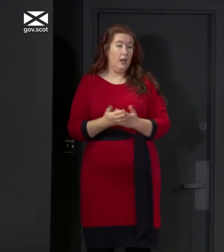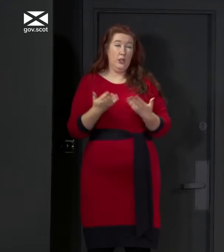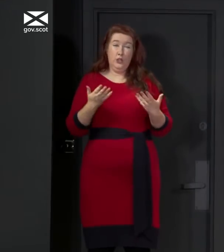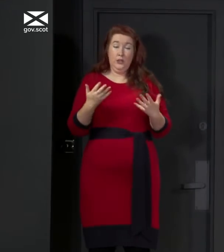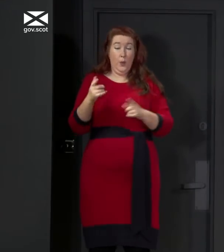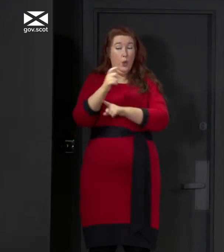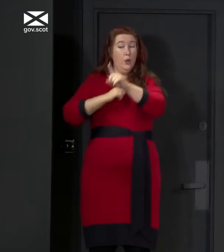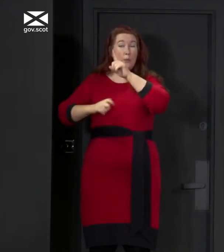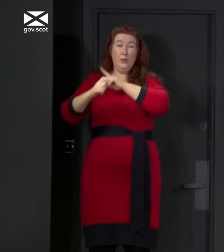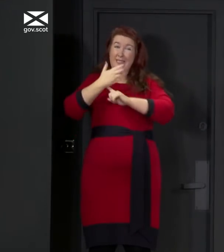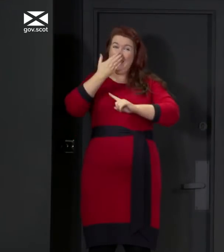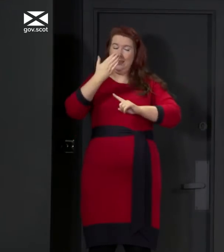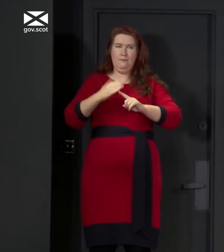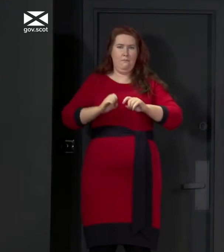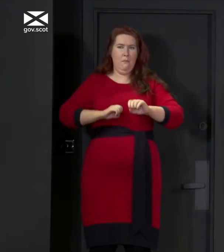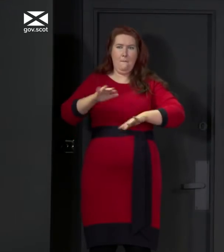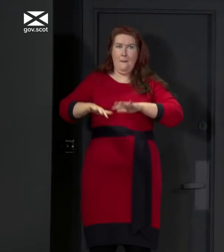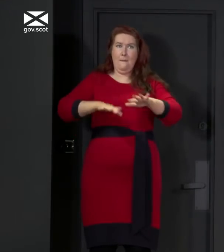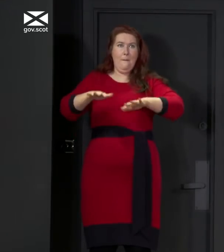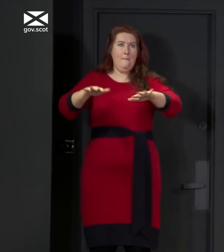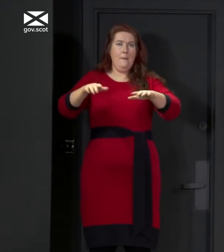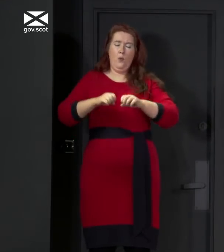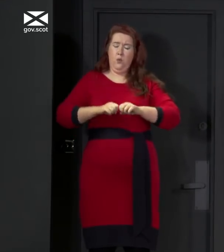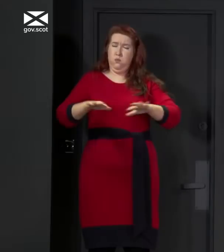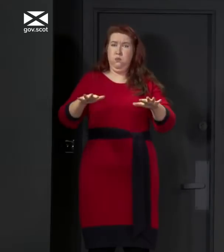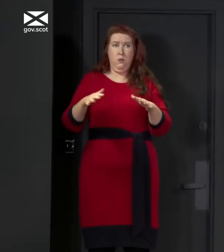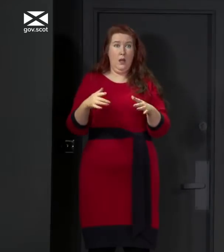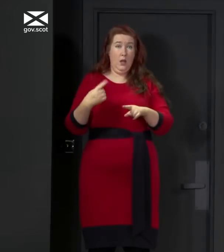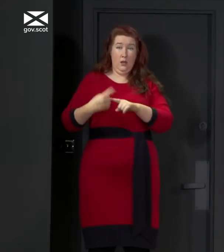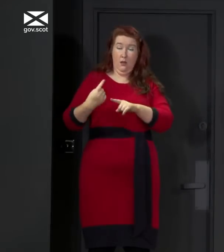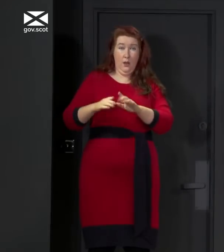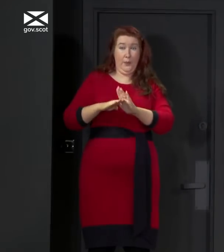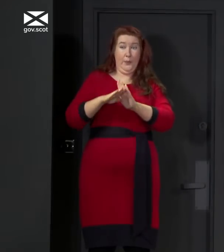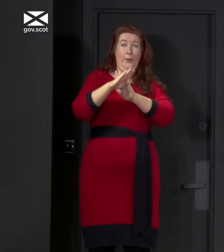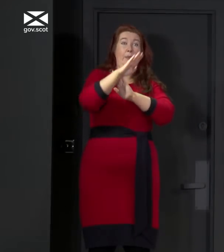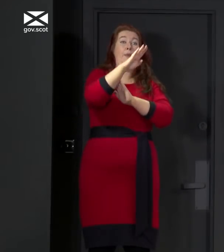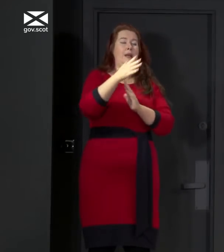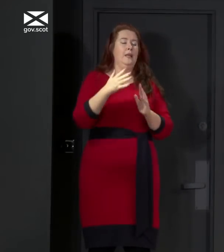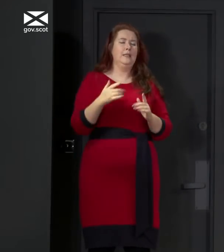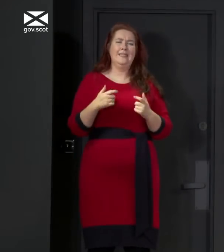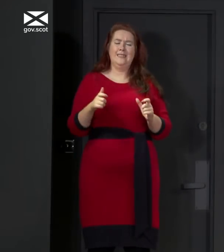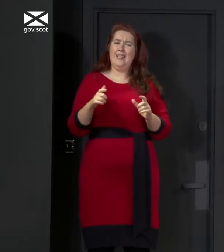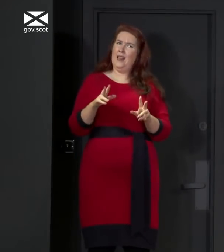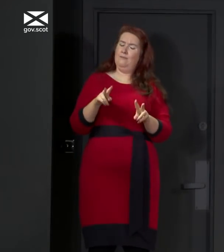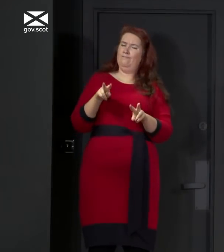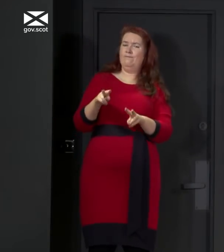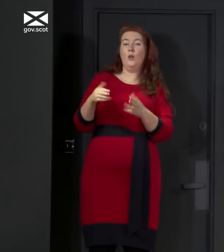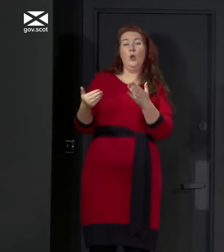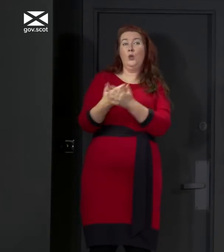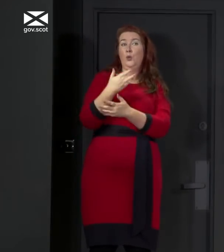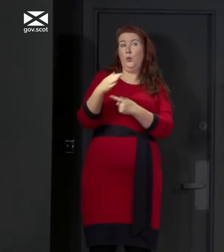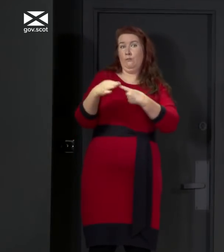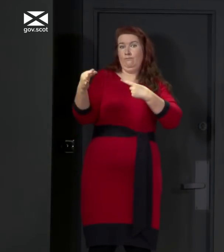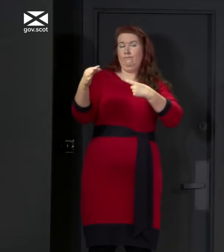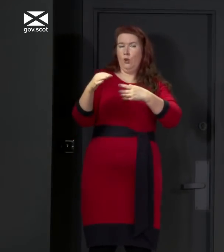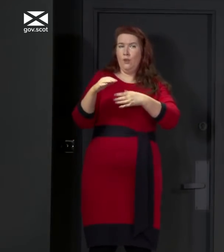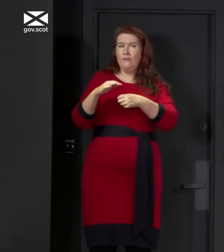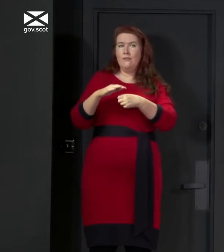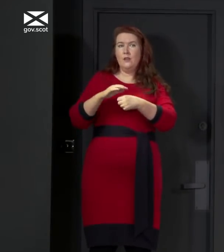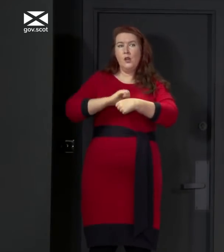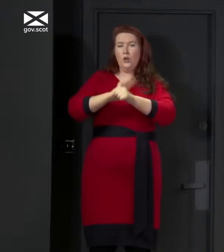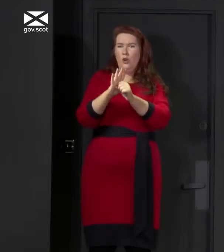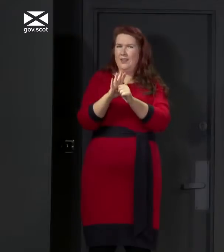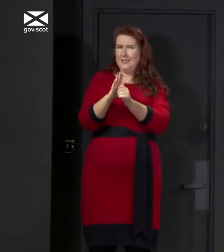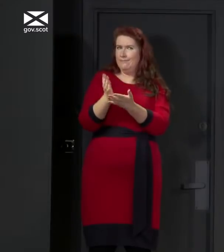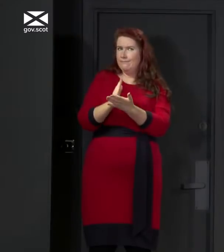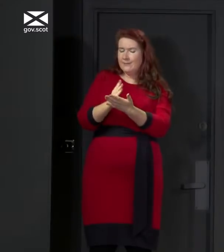of the virus is too high and still rising, and also there is some uncertainty about the impact of the new variant on young people, and